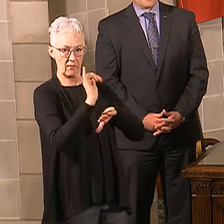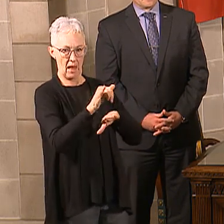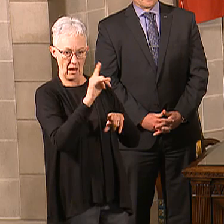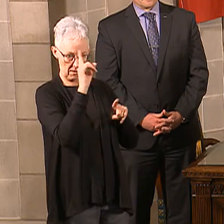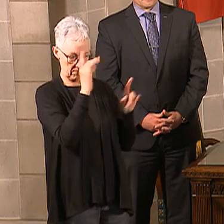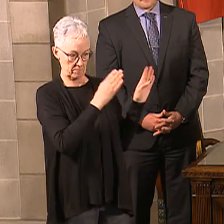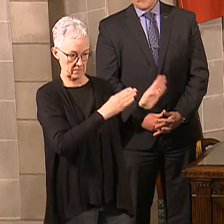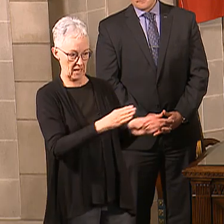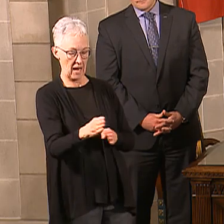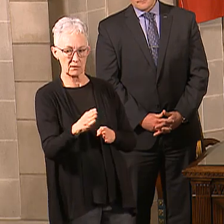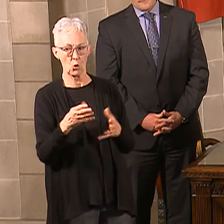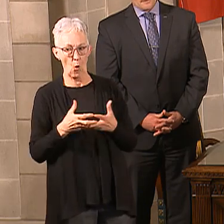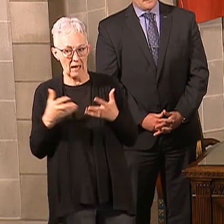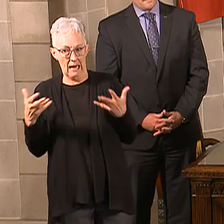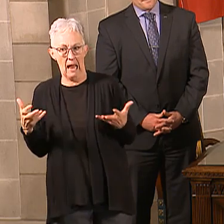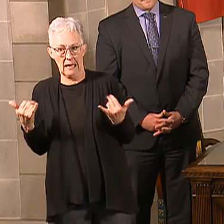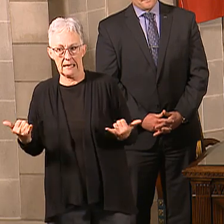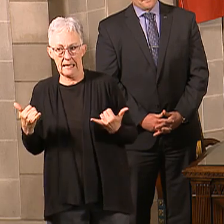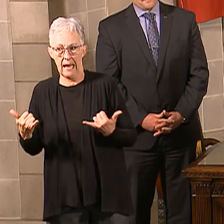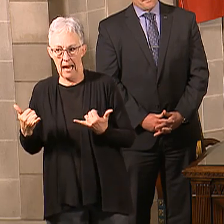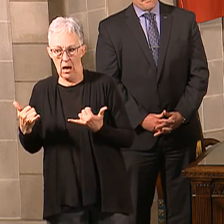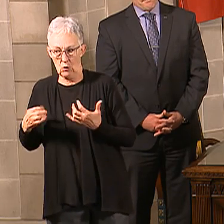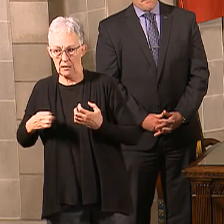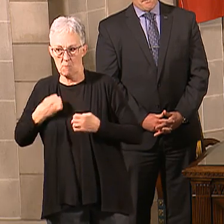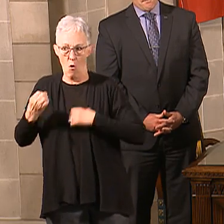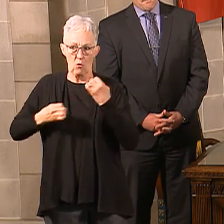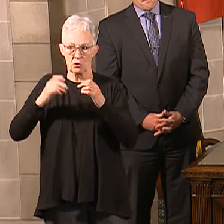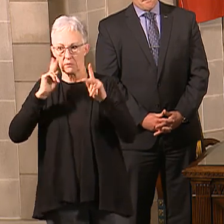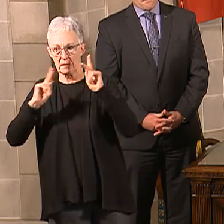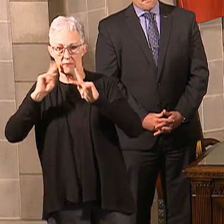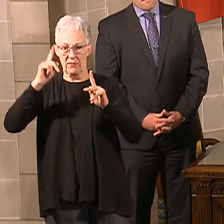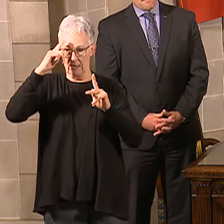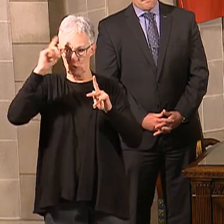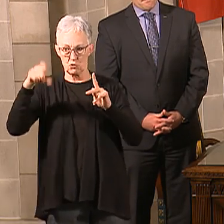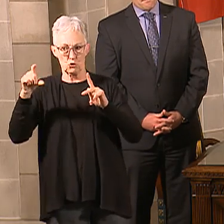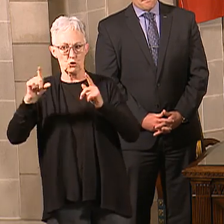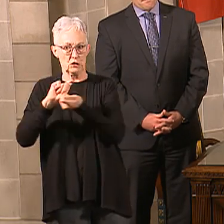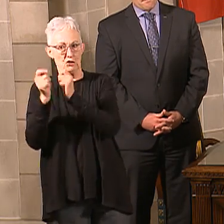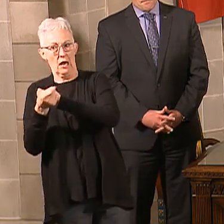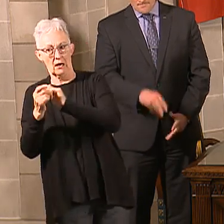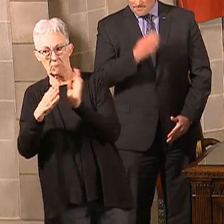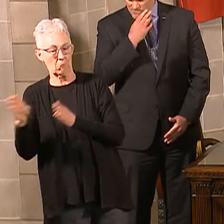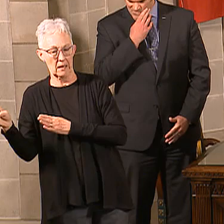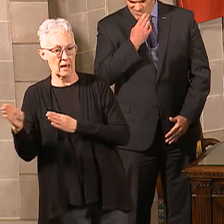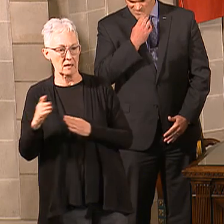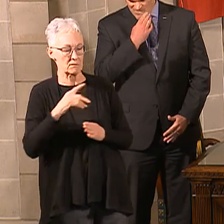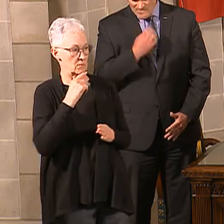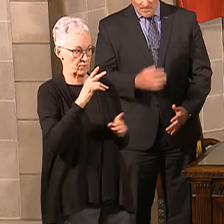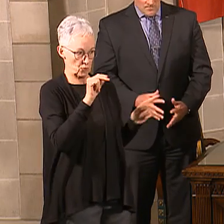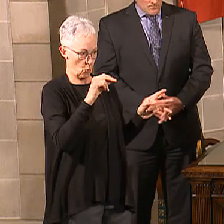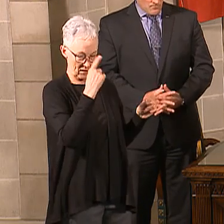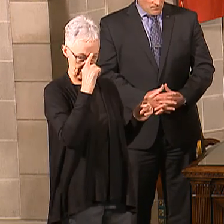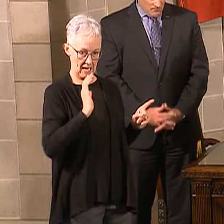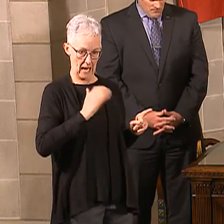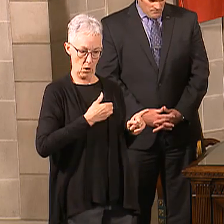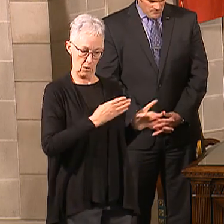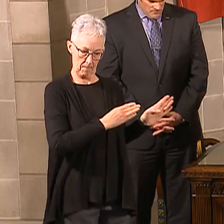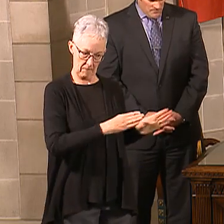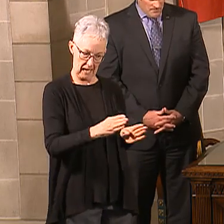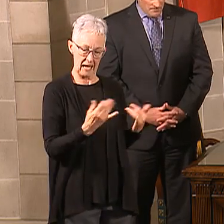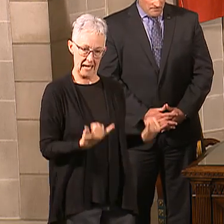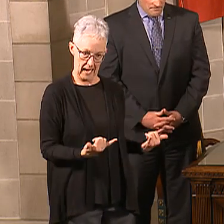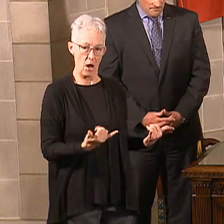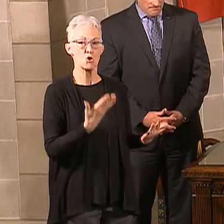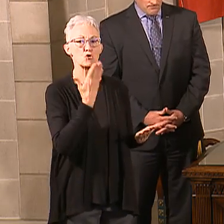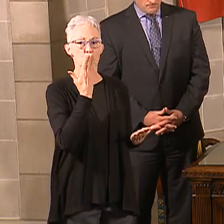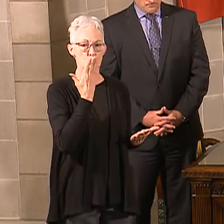coming out. So we've got a plan, we're executing on our plan, and our plan is sufficient to be able to make sure we're slowing down the